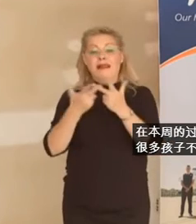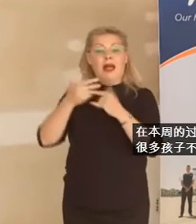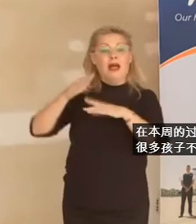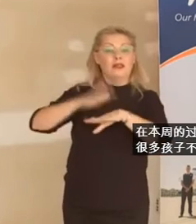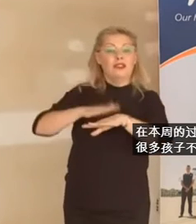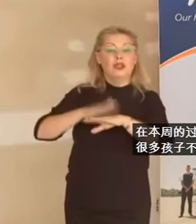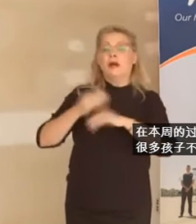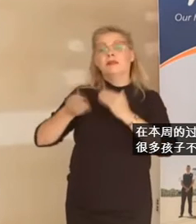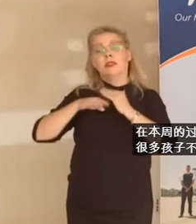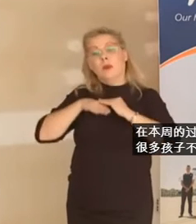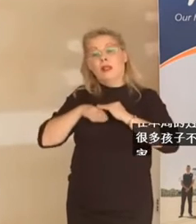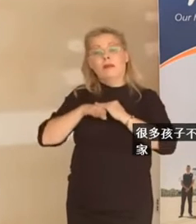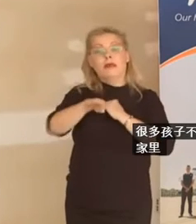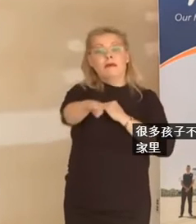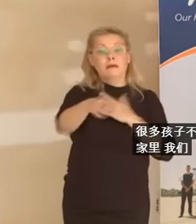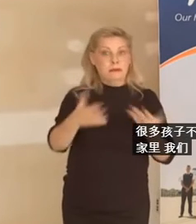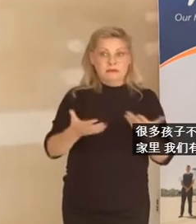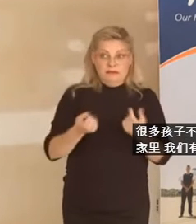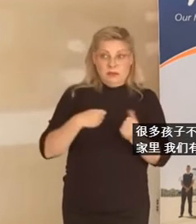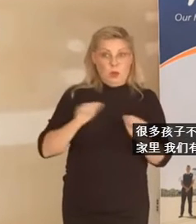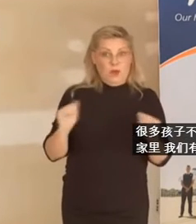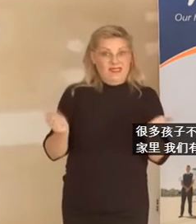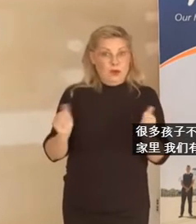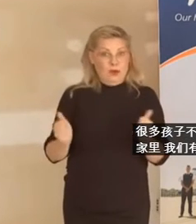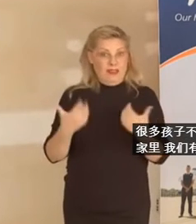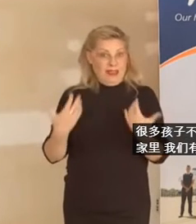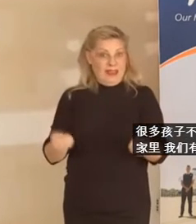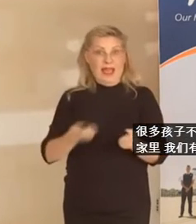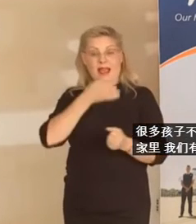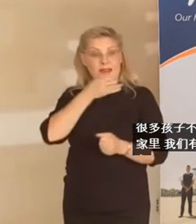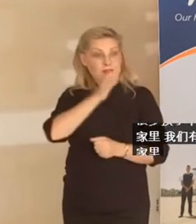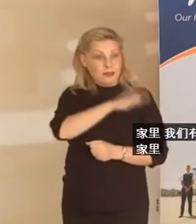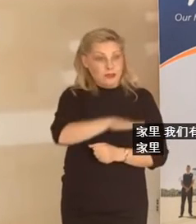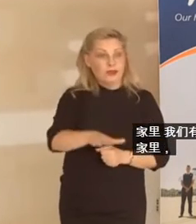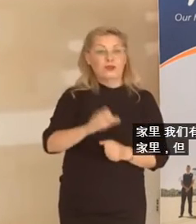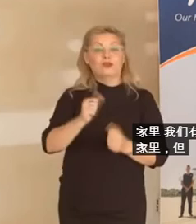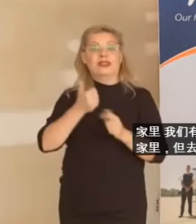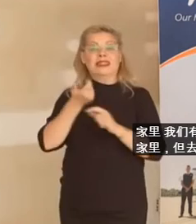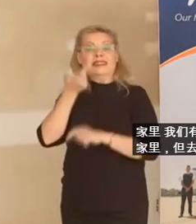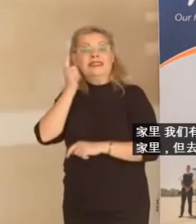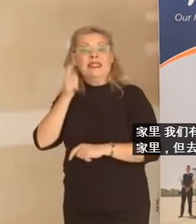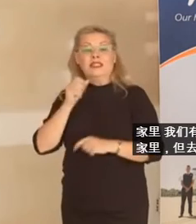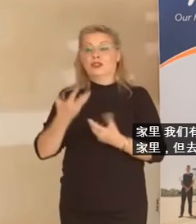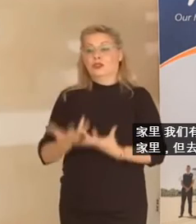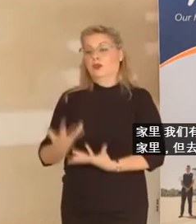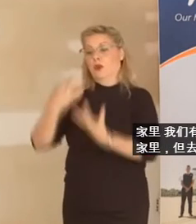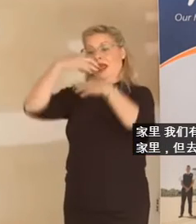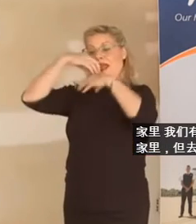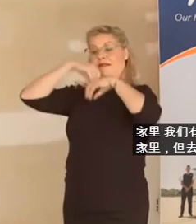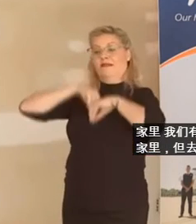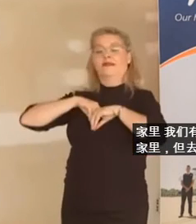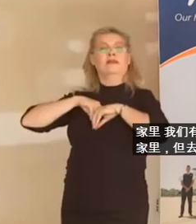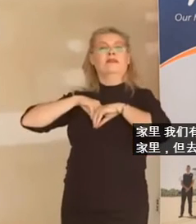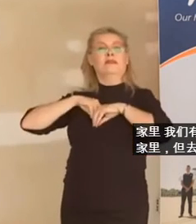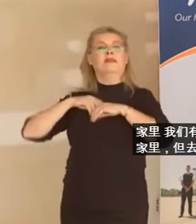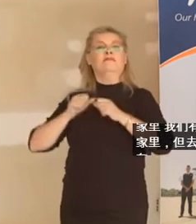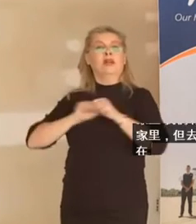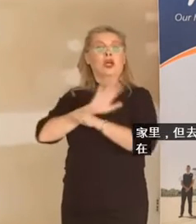children who have had to stay at home. We've had many teachers who have had to stay at home. But we haven't closed